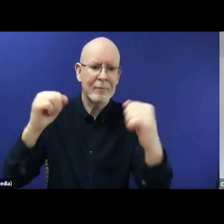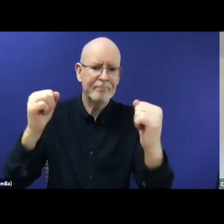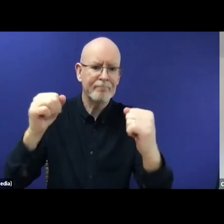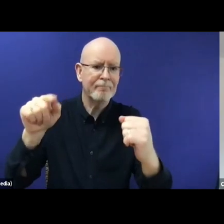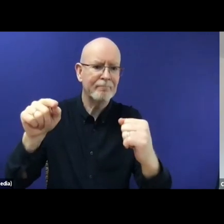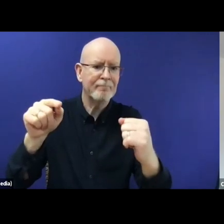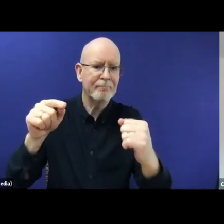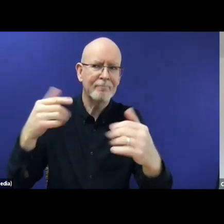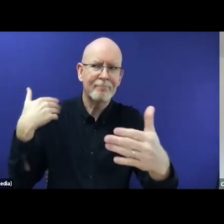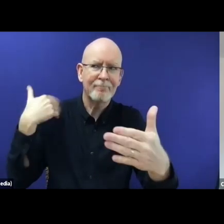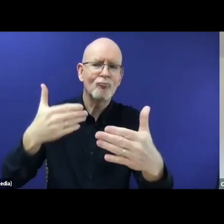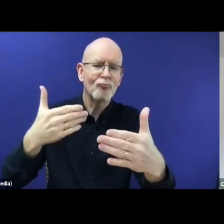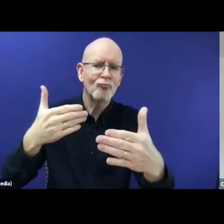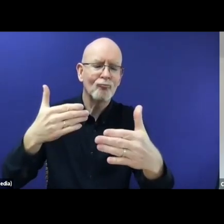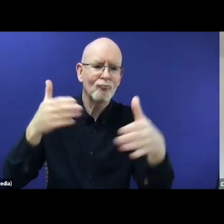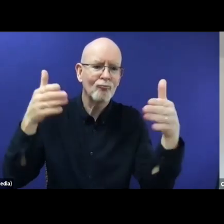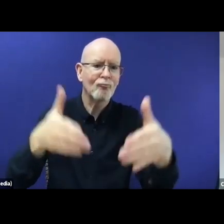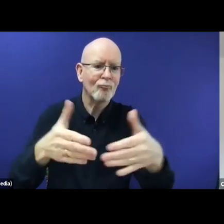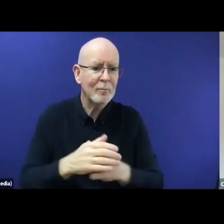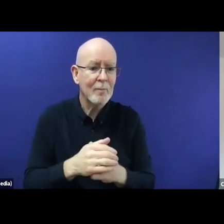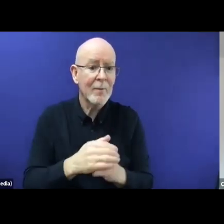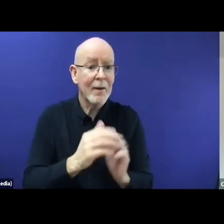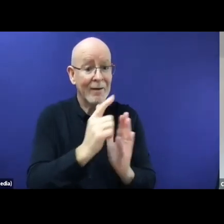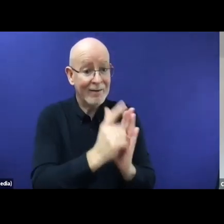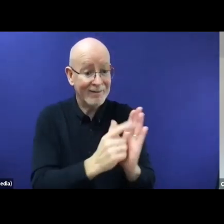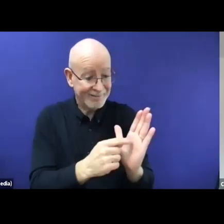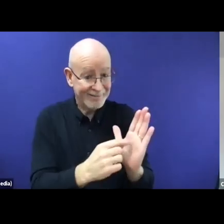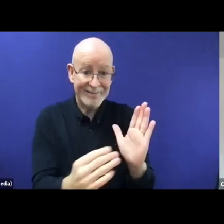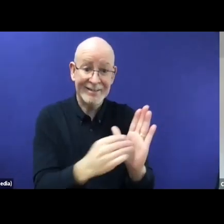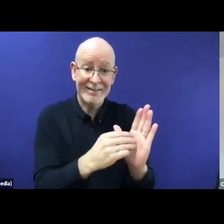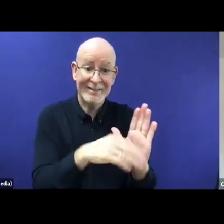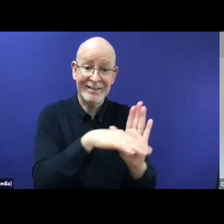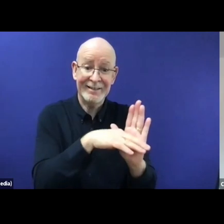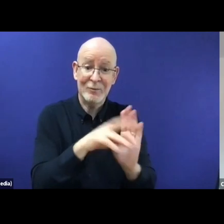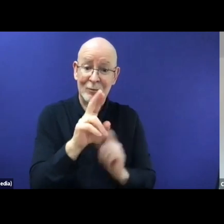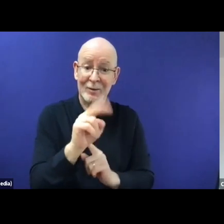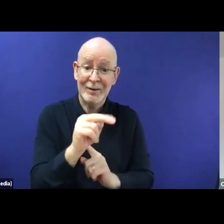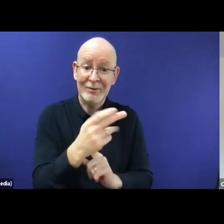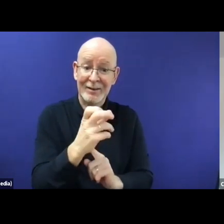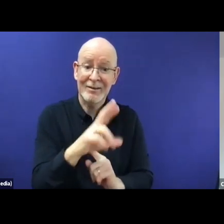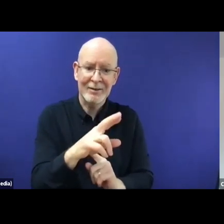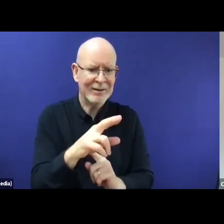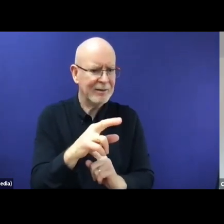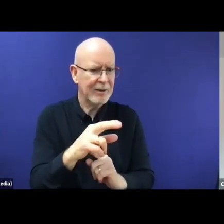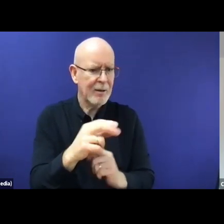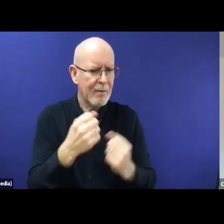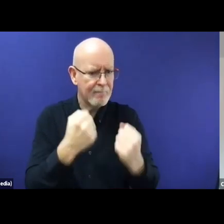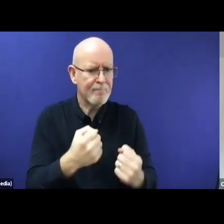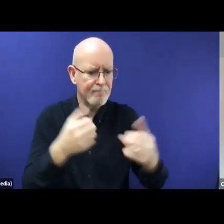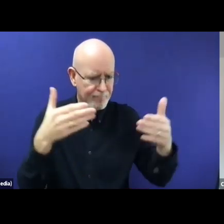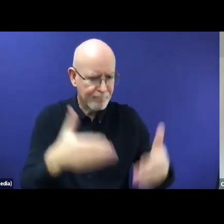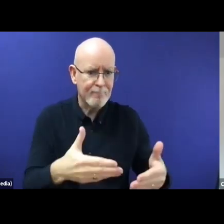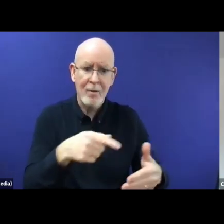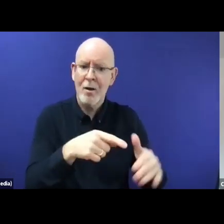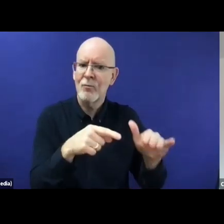as we are hearing throughout this conference, the mandates are not this clear-cut. The ICRC does in fact deal with refugees, especially